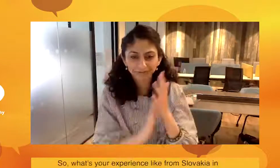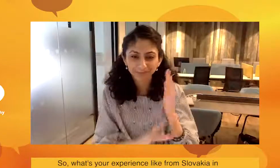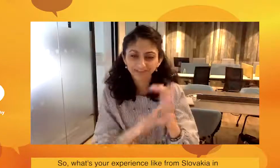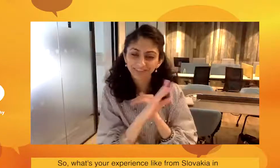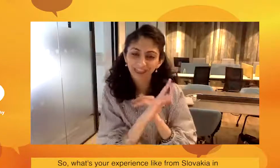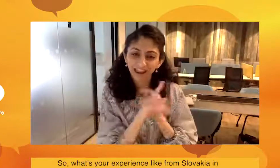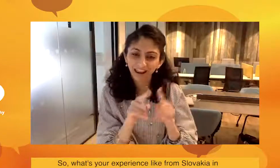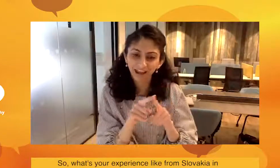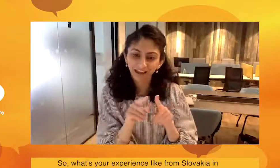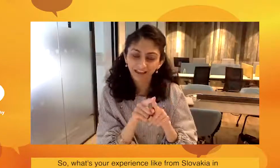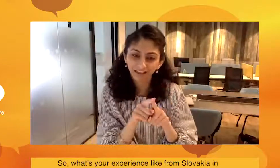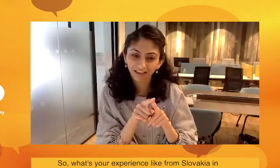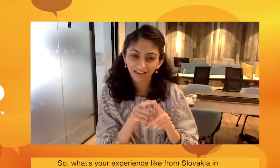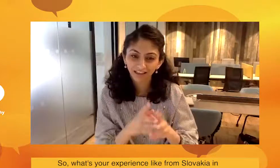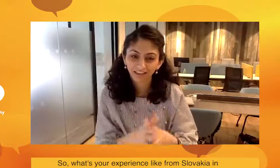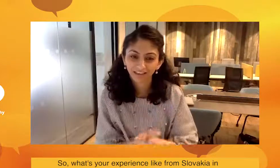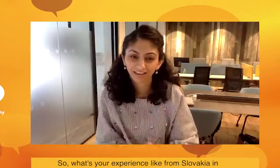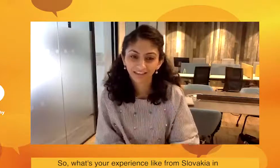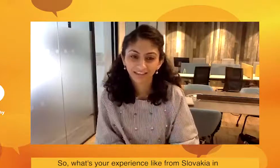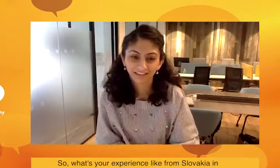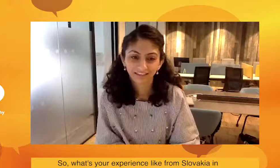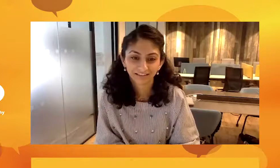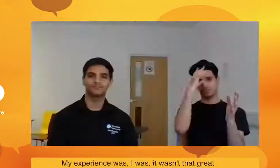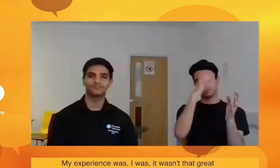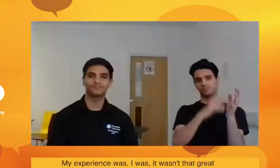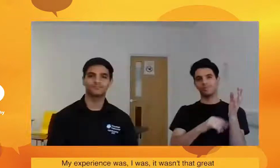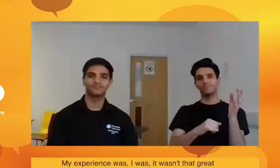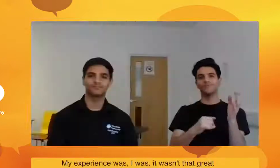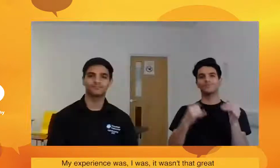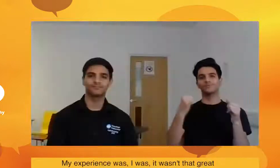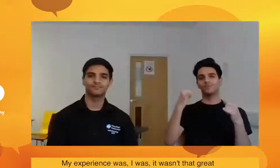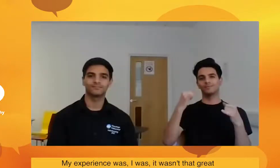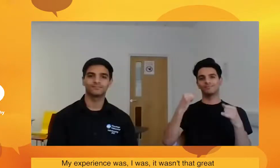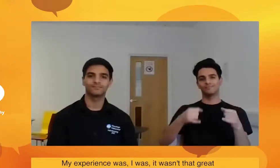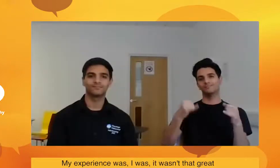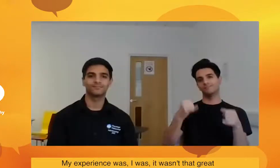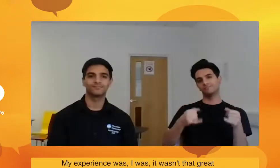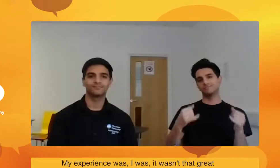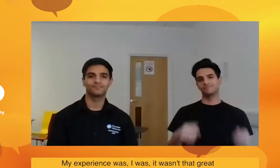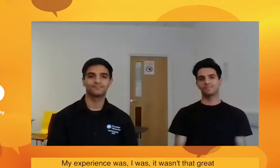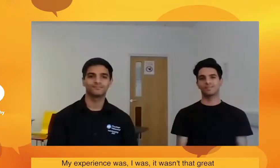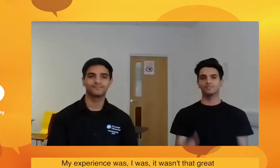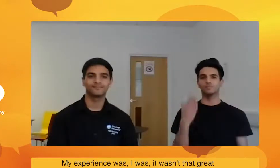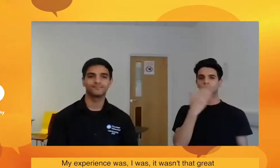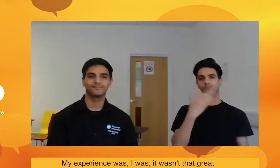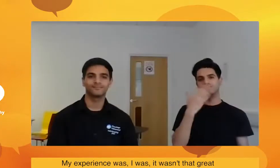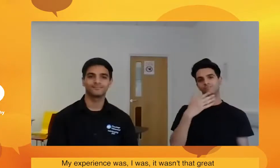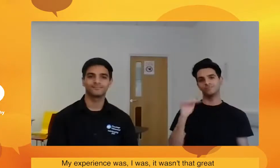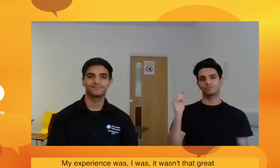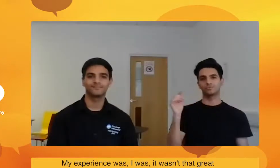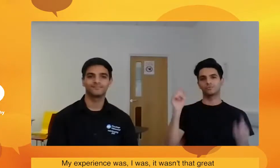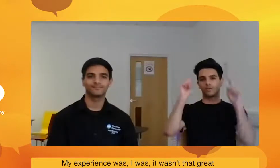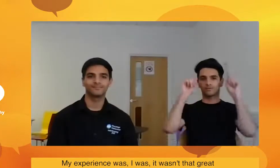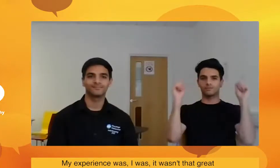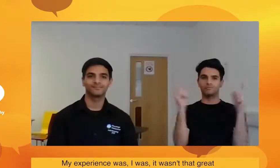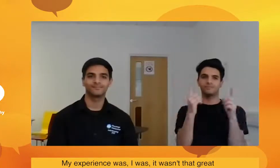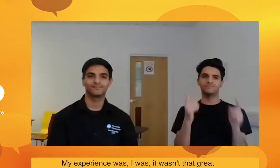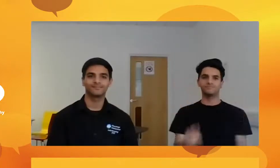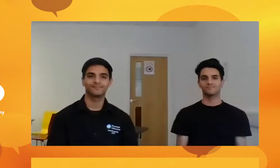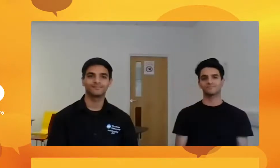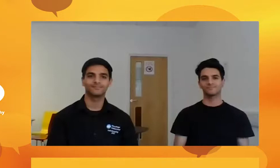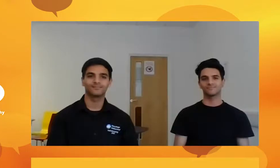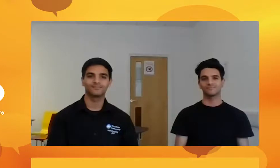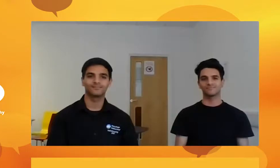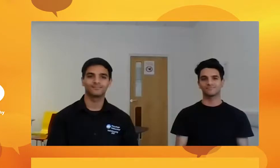So what's your experience like from Slovakia in school? My experience was, it wasn't that great at school